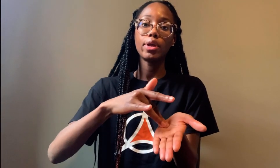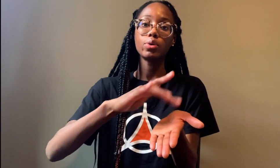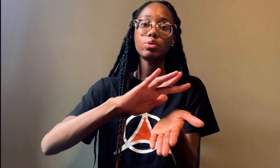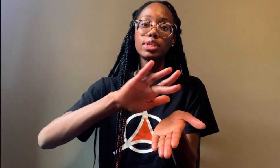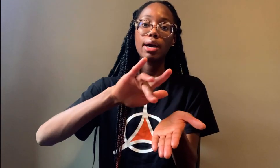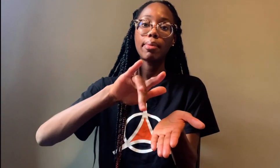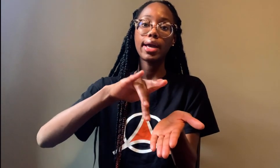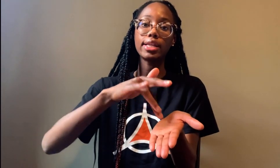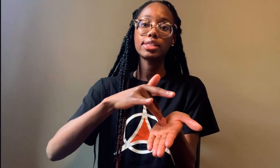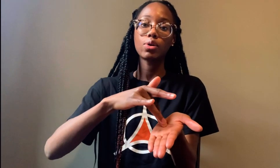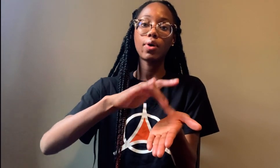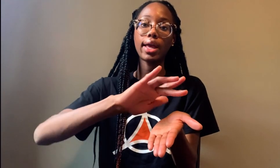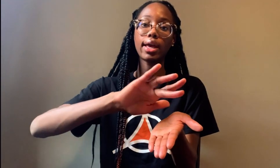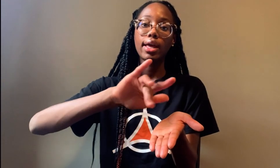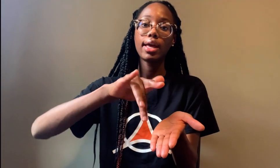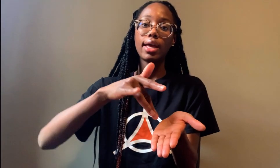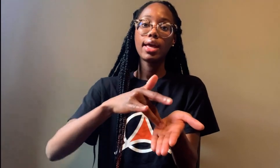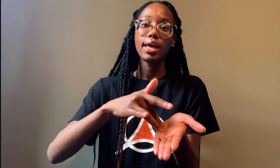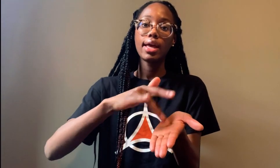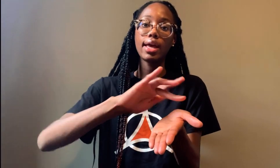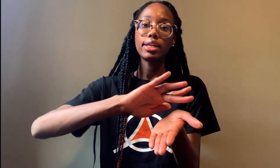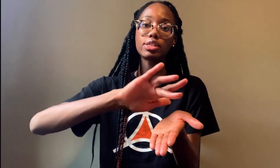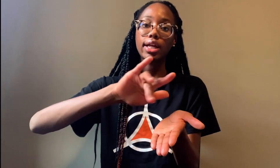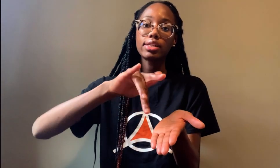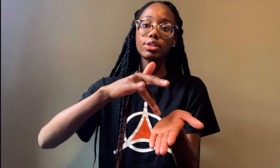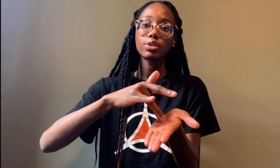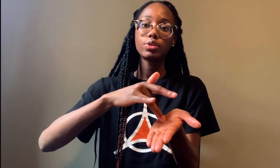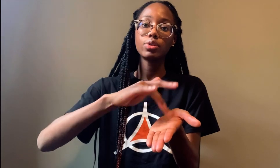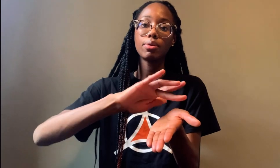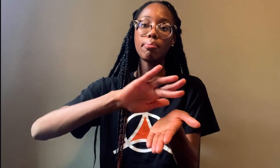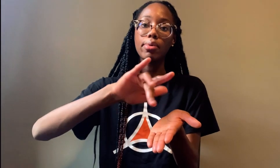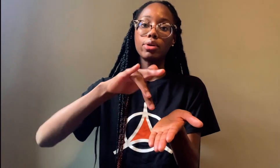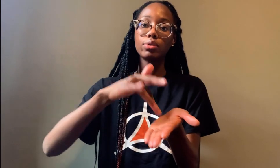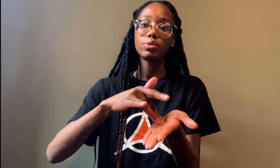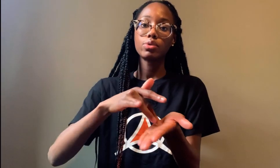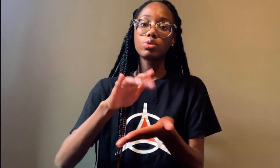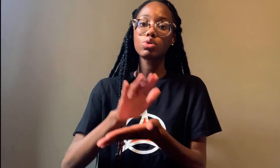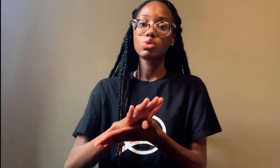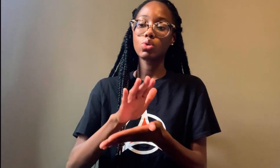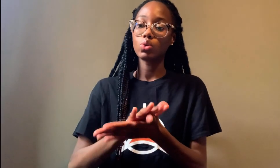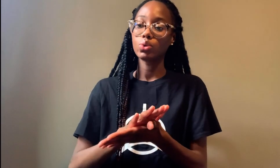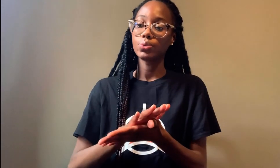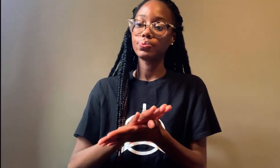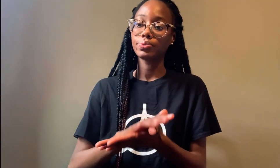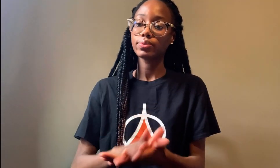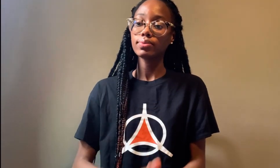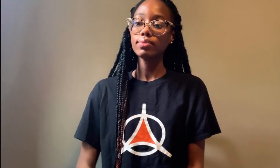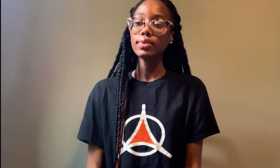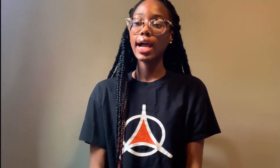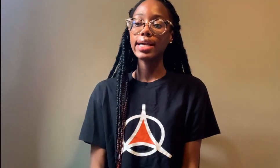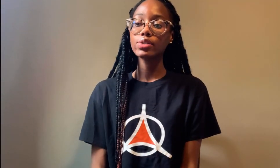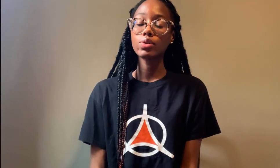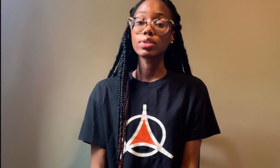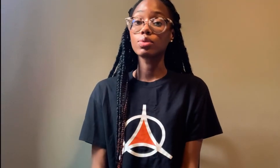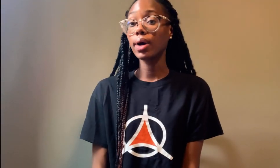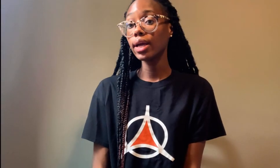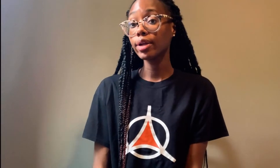middle. See how my hand is going in a slight circle? Middle school. High school is what? You